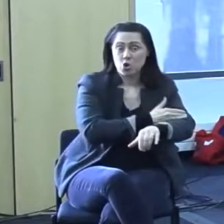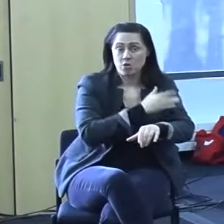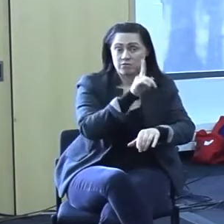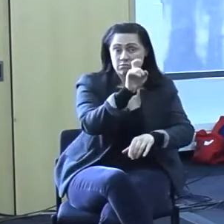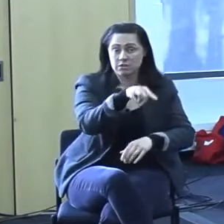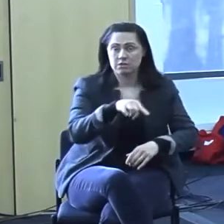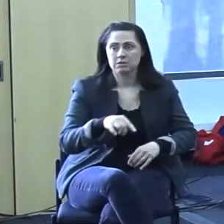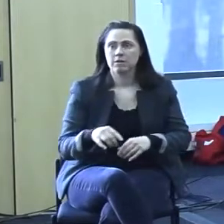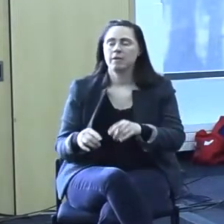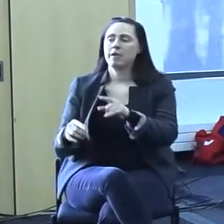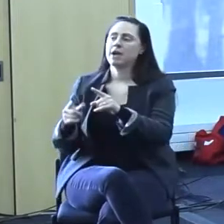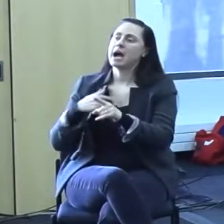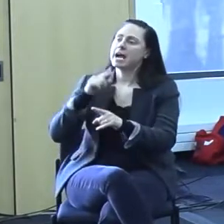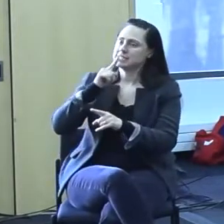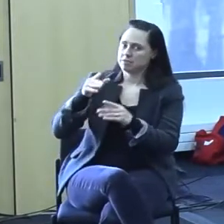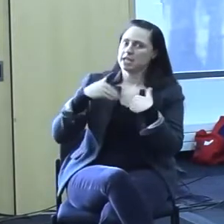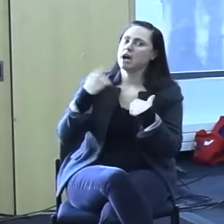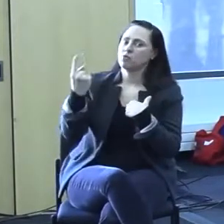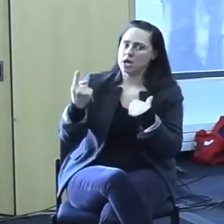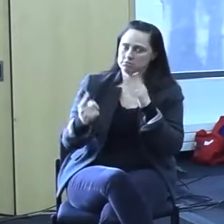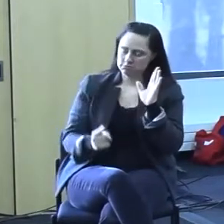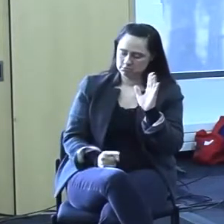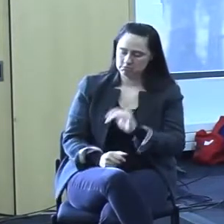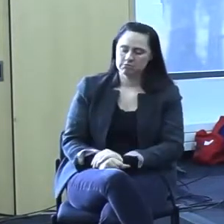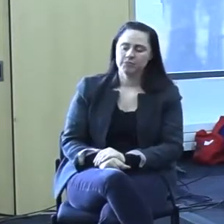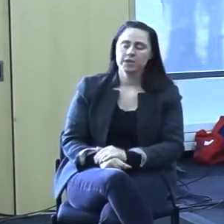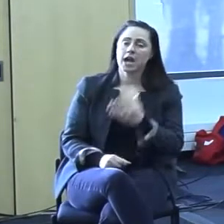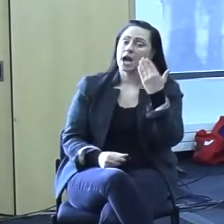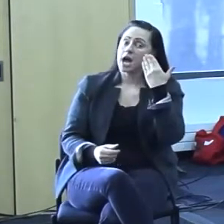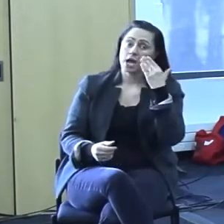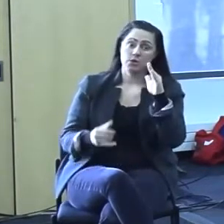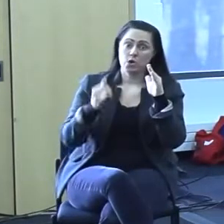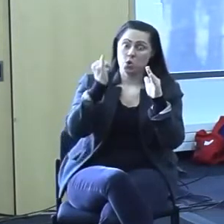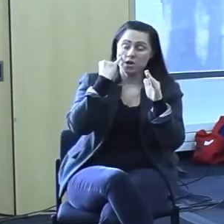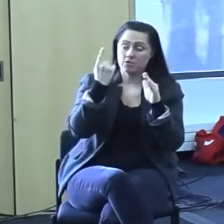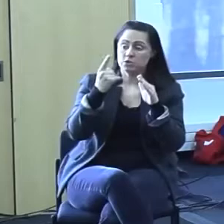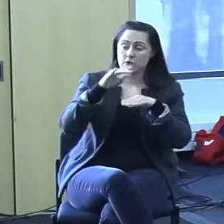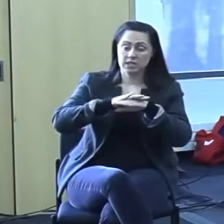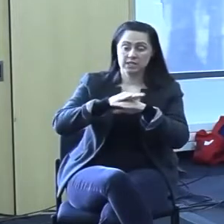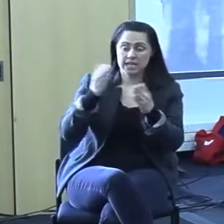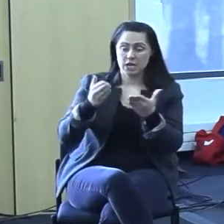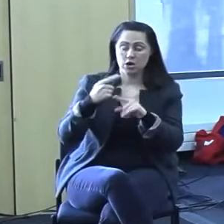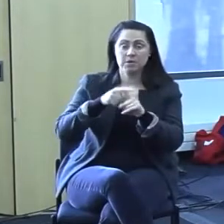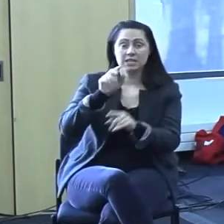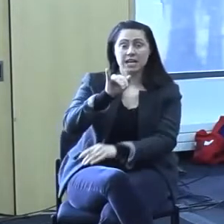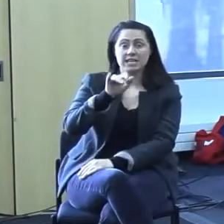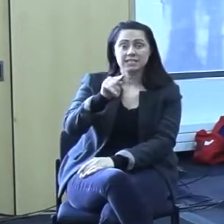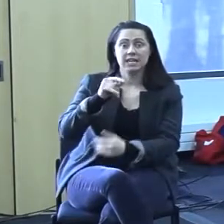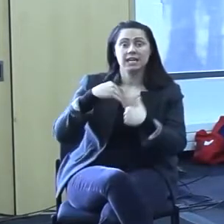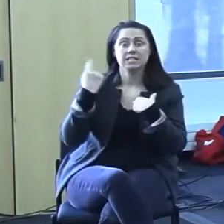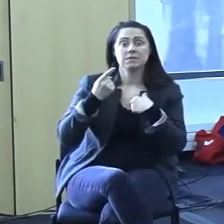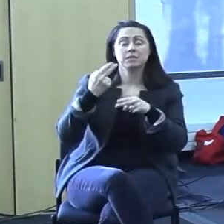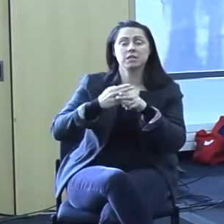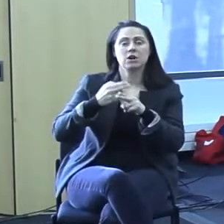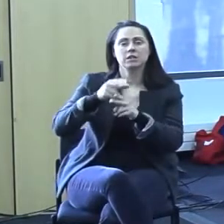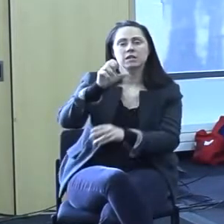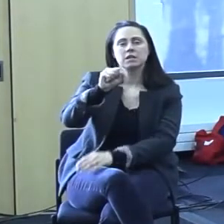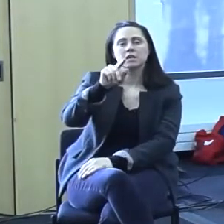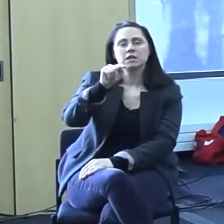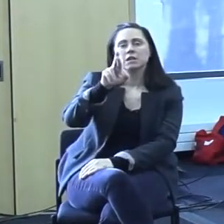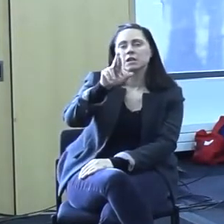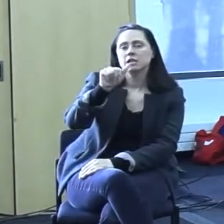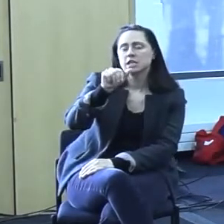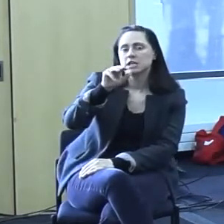I definitely have one. I don't know if there's one on this campus, but at IIT we had a thing called a stramp,